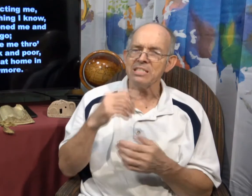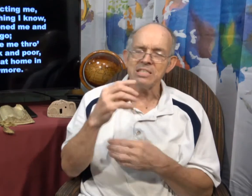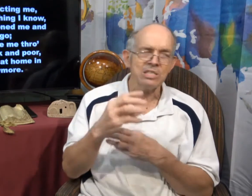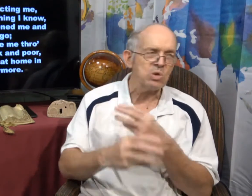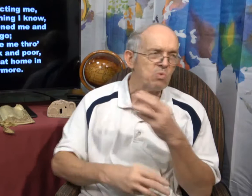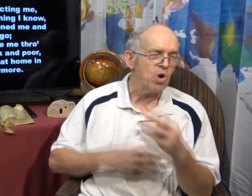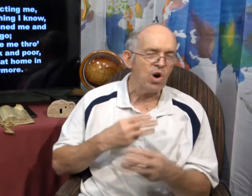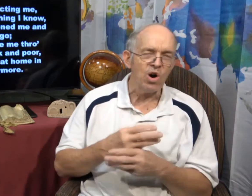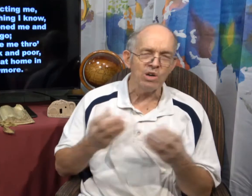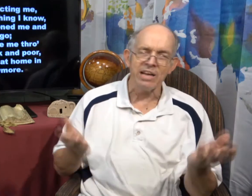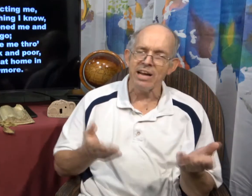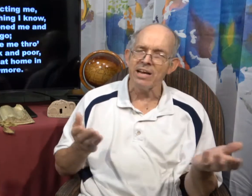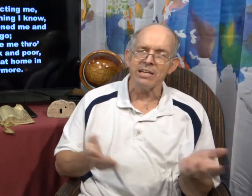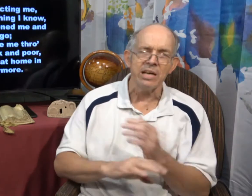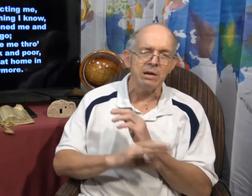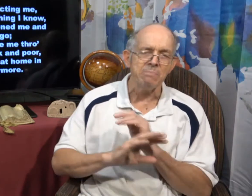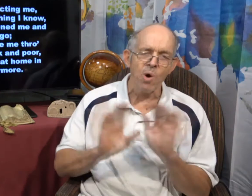this world